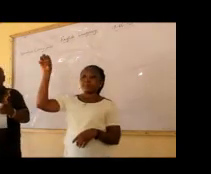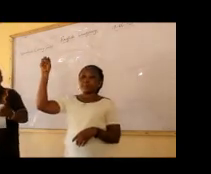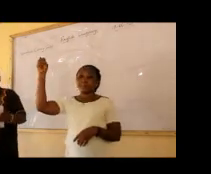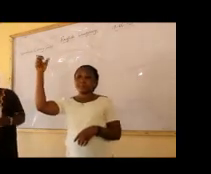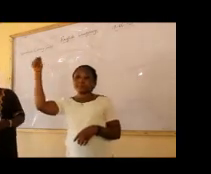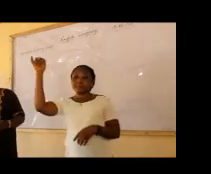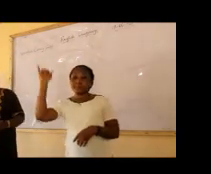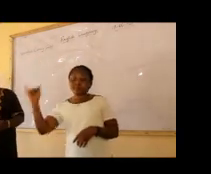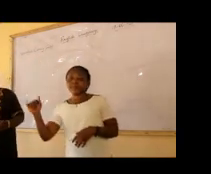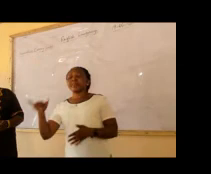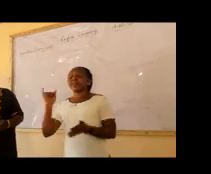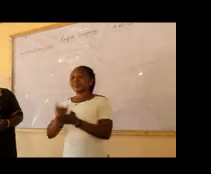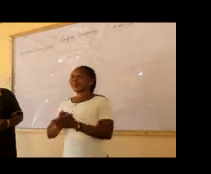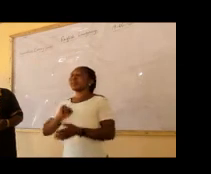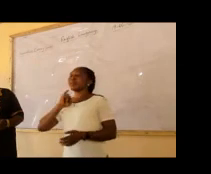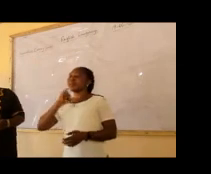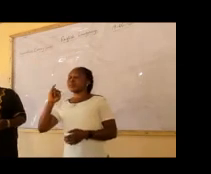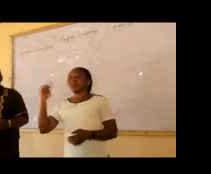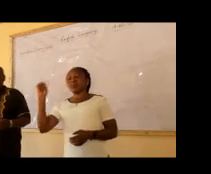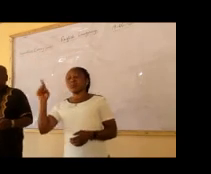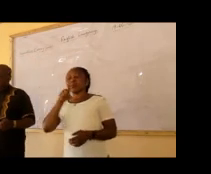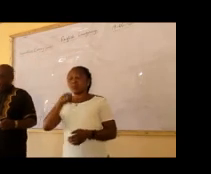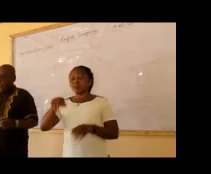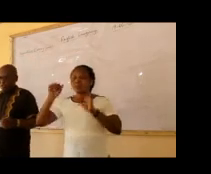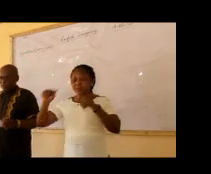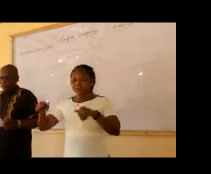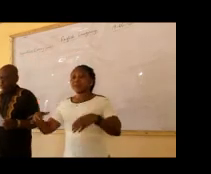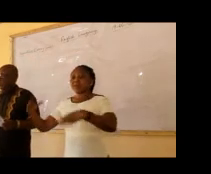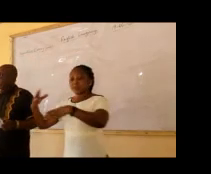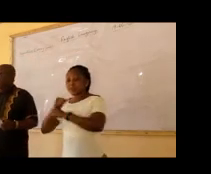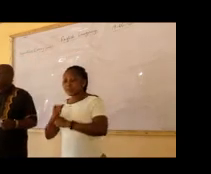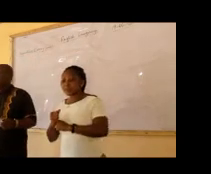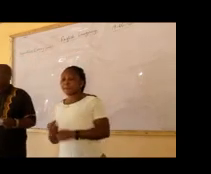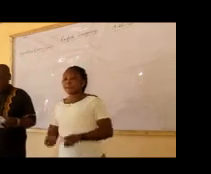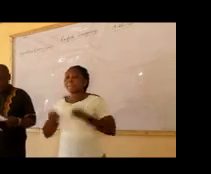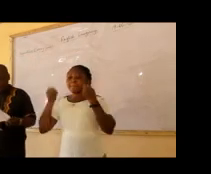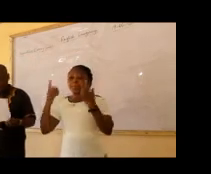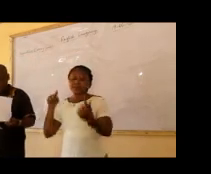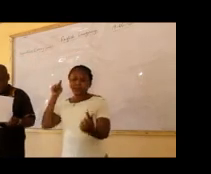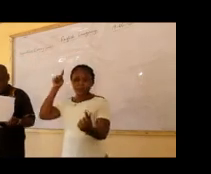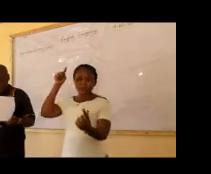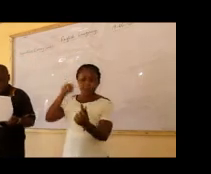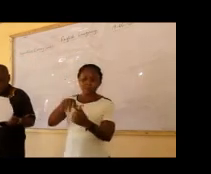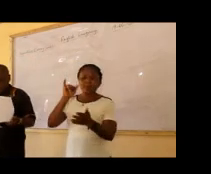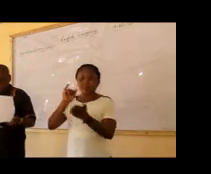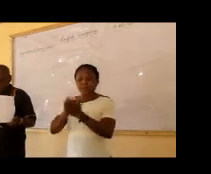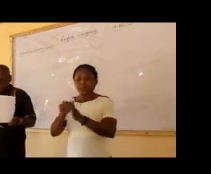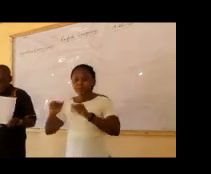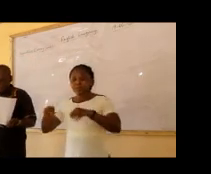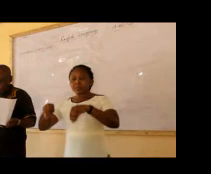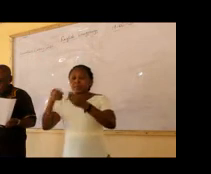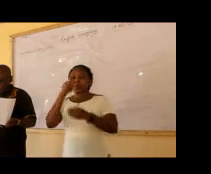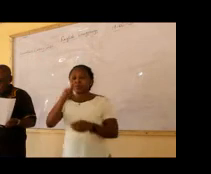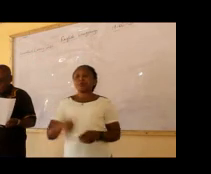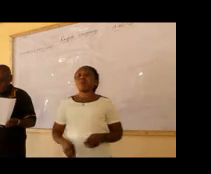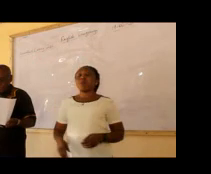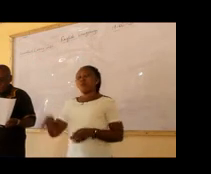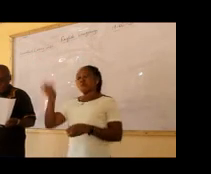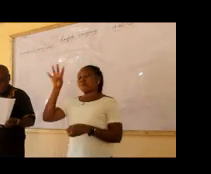points that will give you up to 450 words.